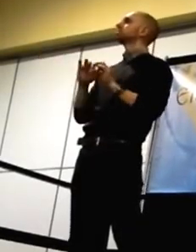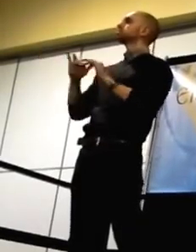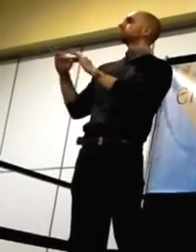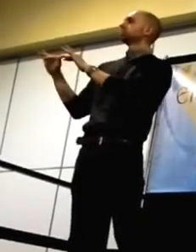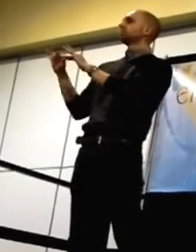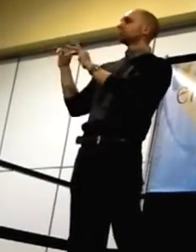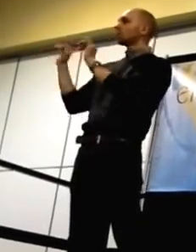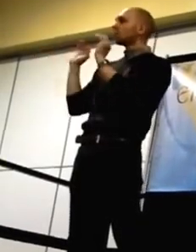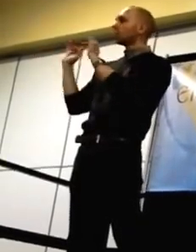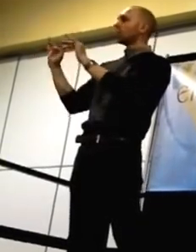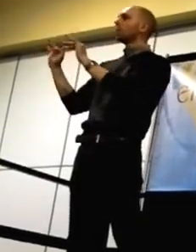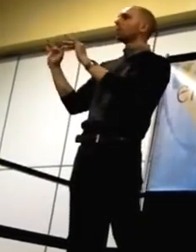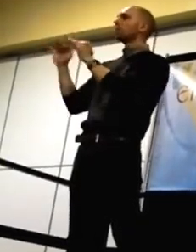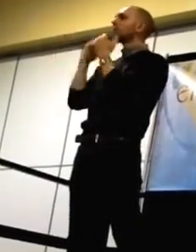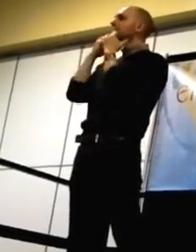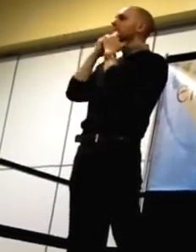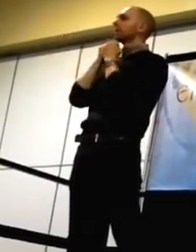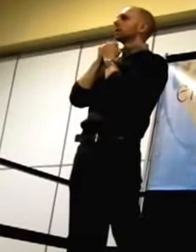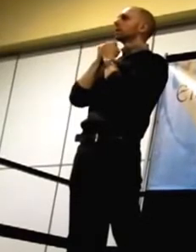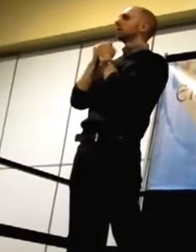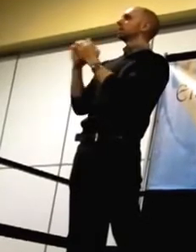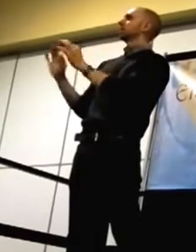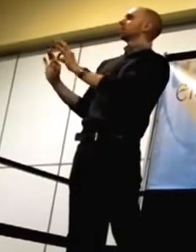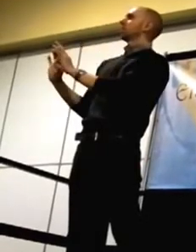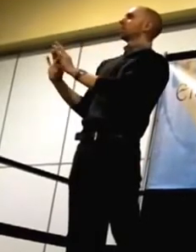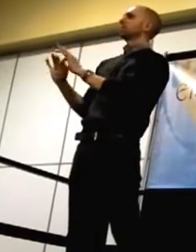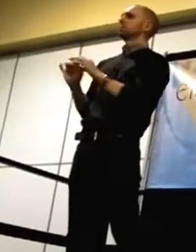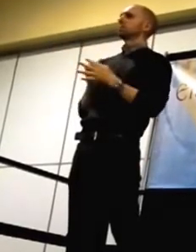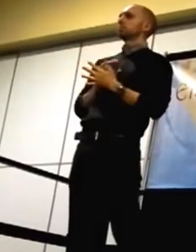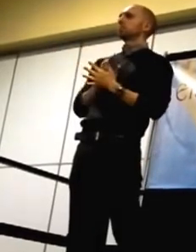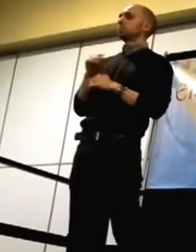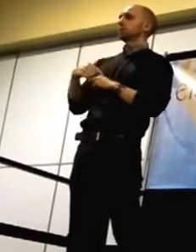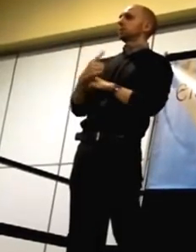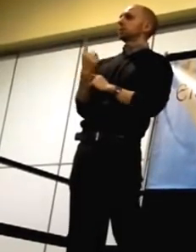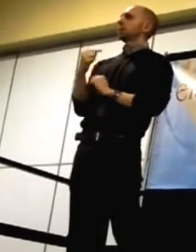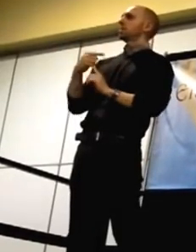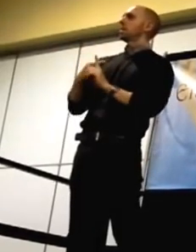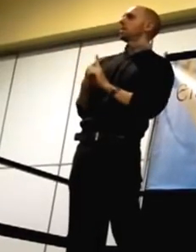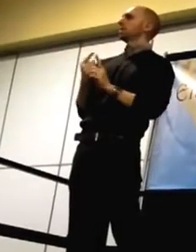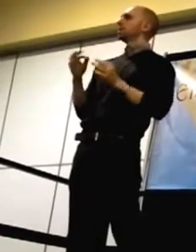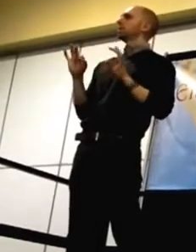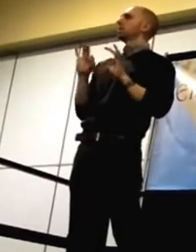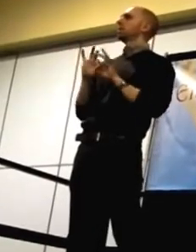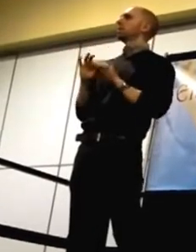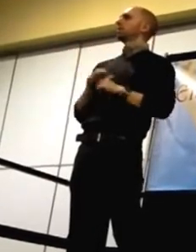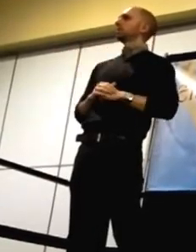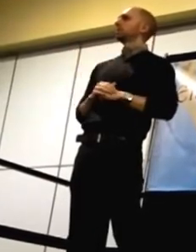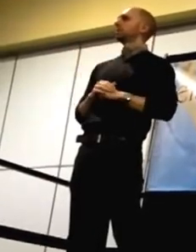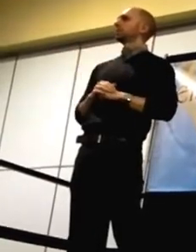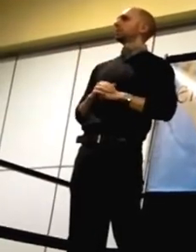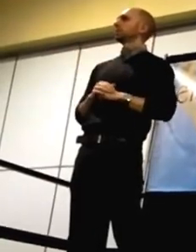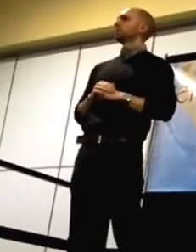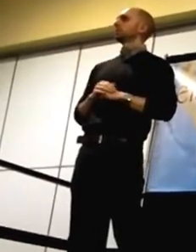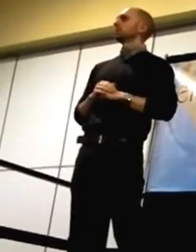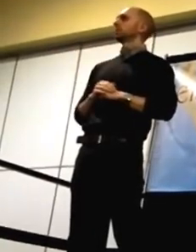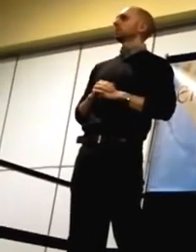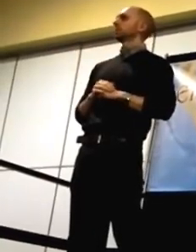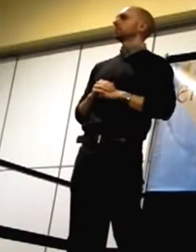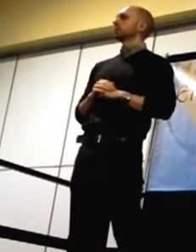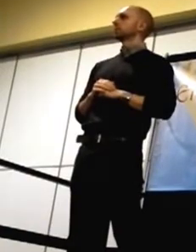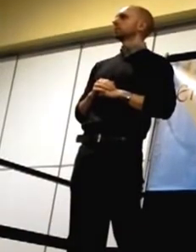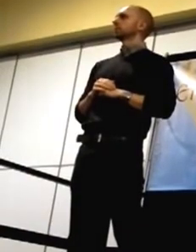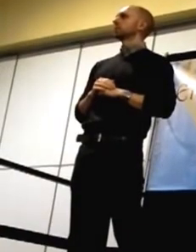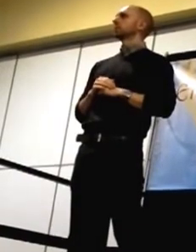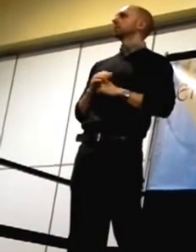the sanctity of life and how important the Prophet sallallahu alayhi wa sallam drawing the attention to all